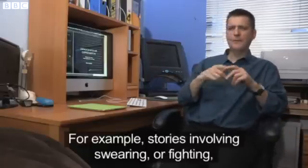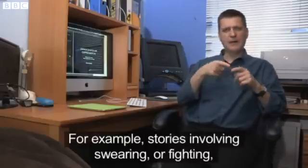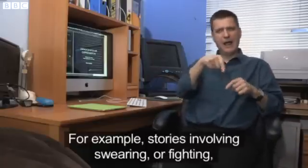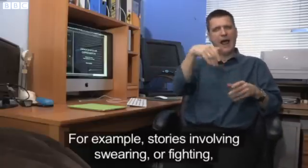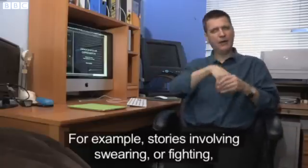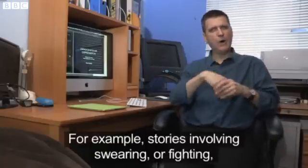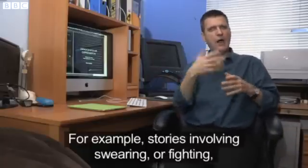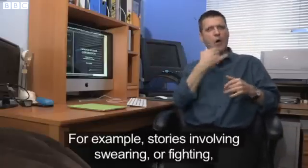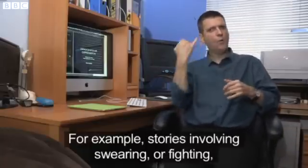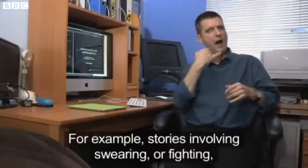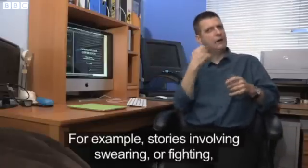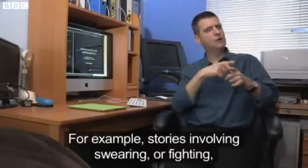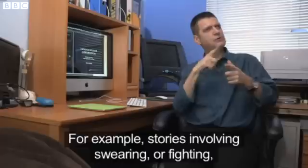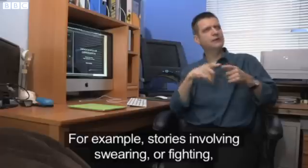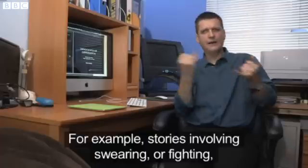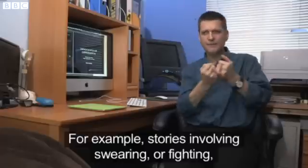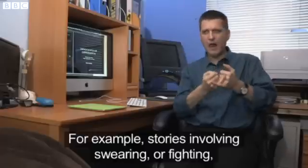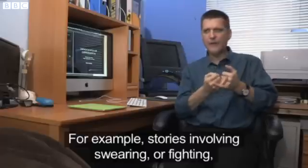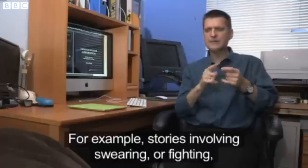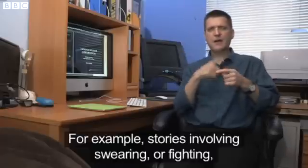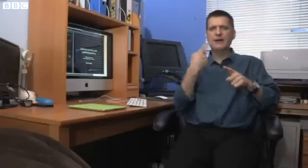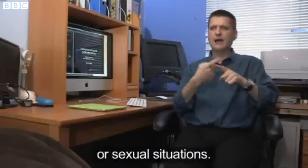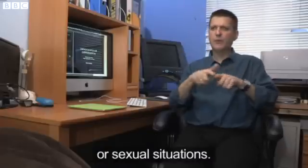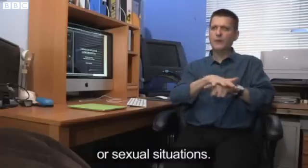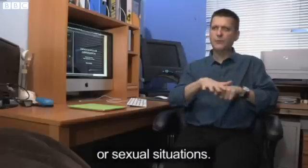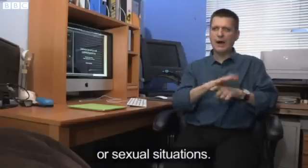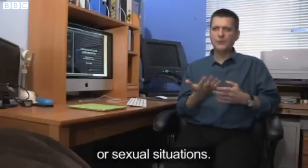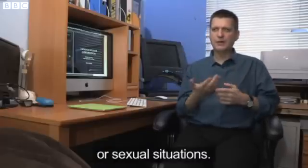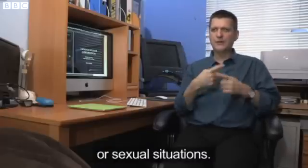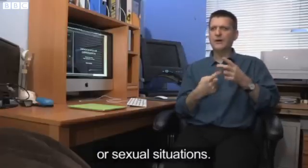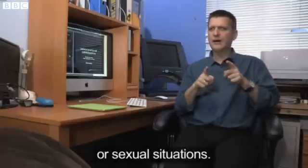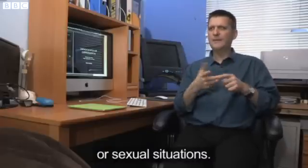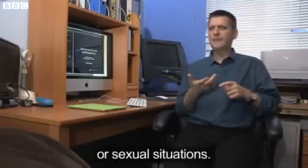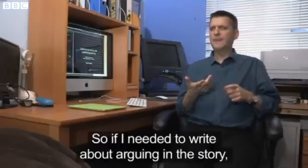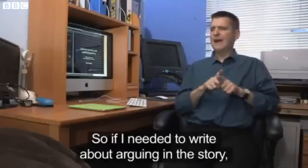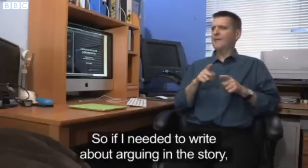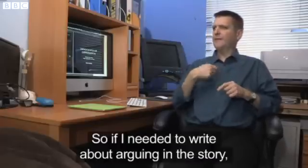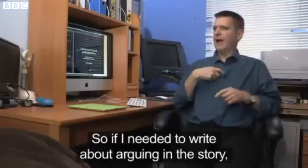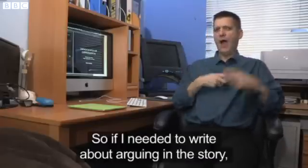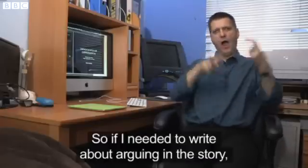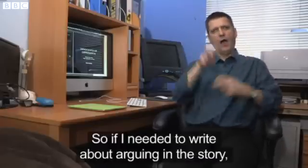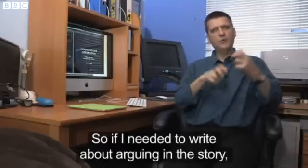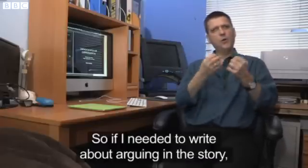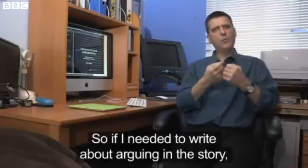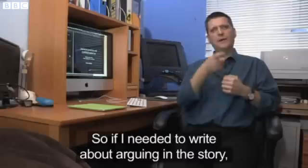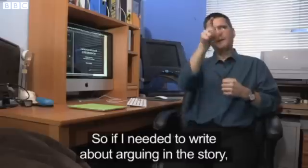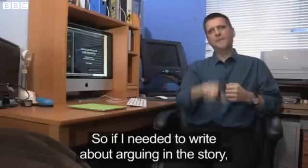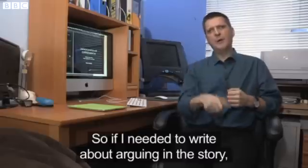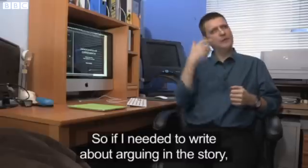stories involving swearing or fighting or sexual situations. So if I needed to write about arguing in the